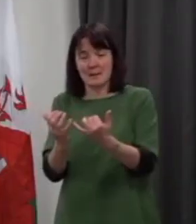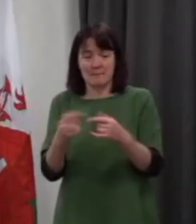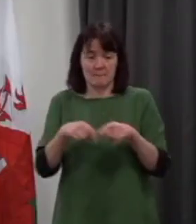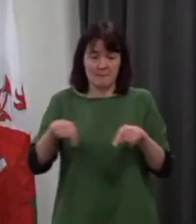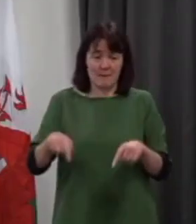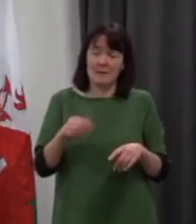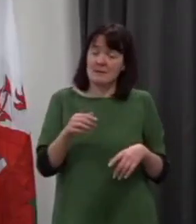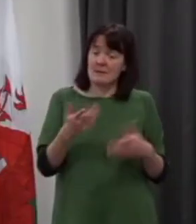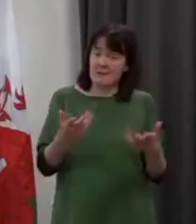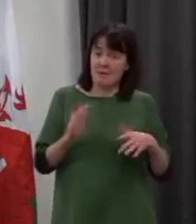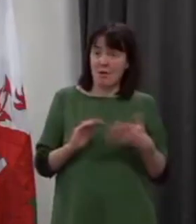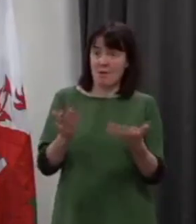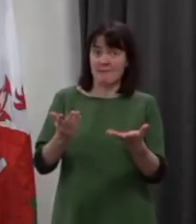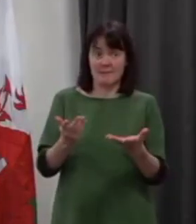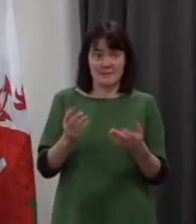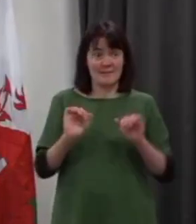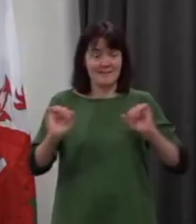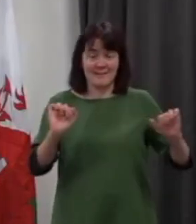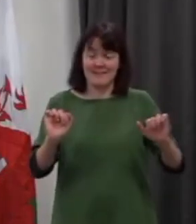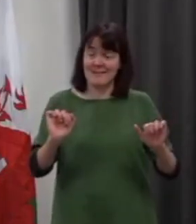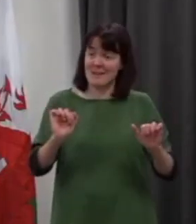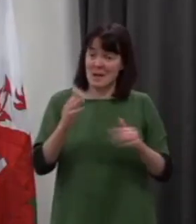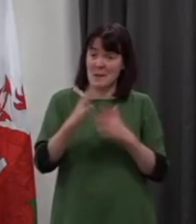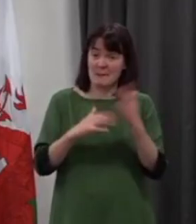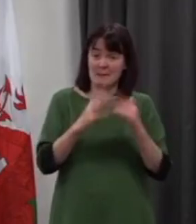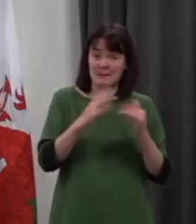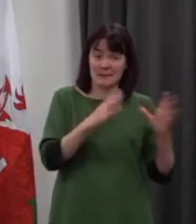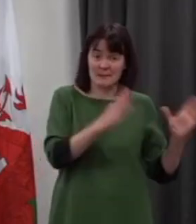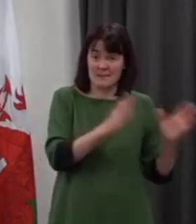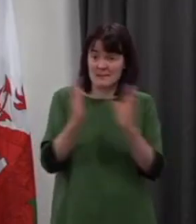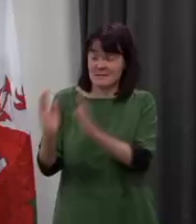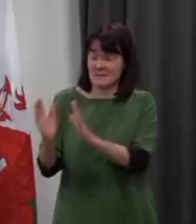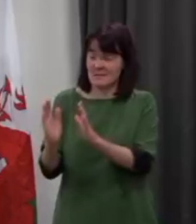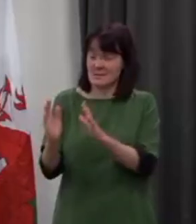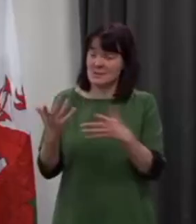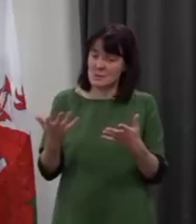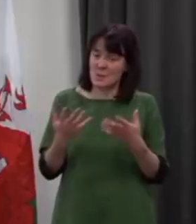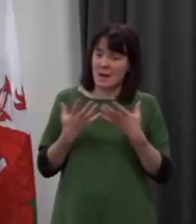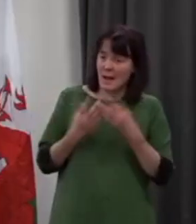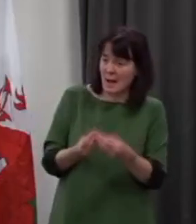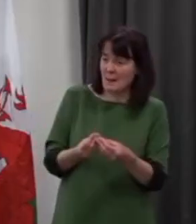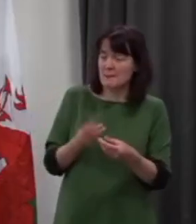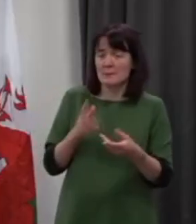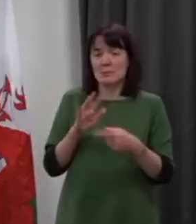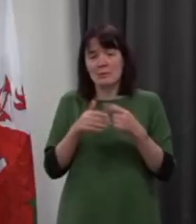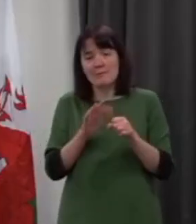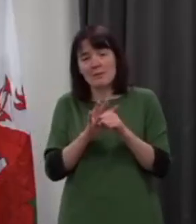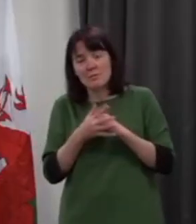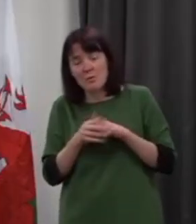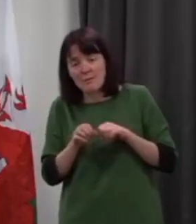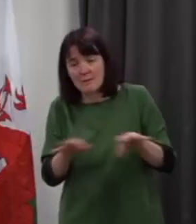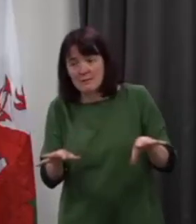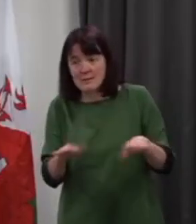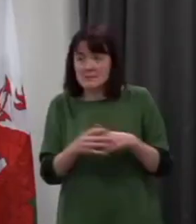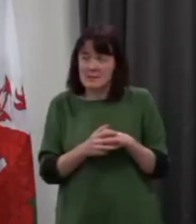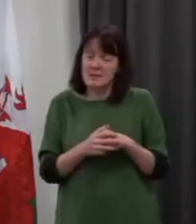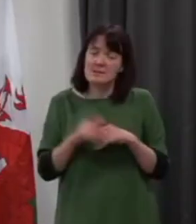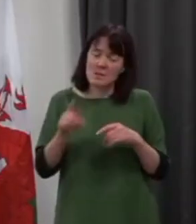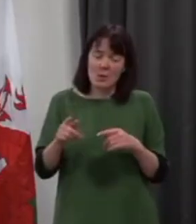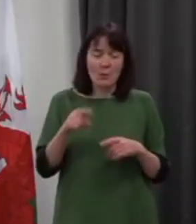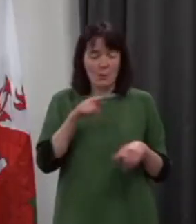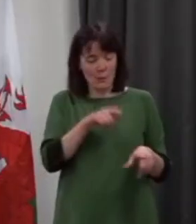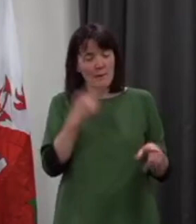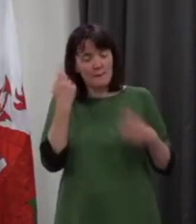and social care system for the fight against COVID-19, and we will recognise that in the way that we provide finance to support those